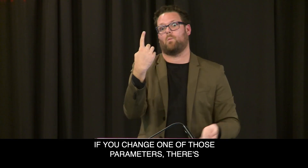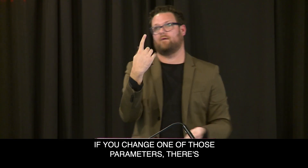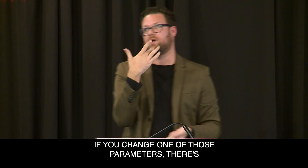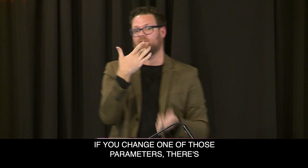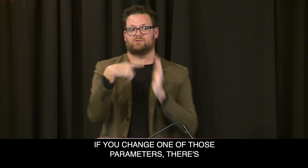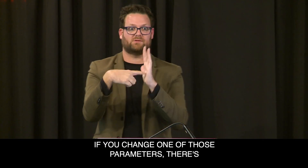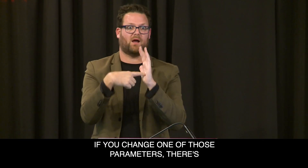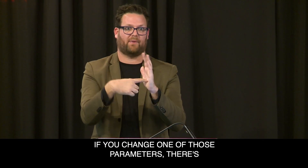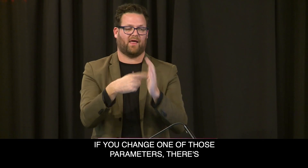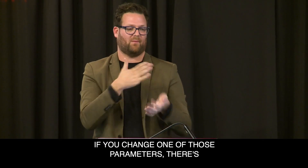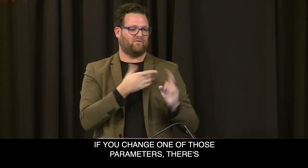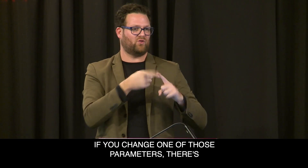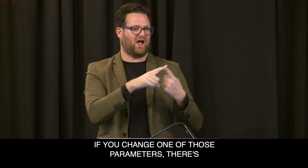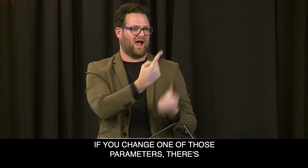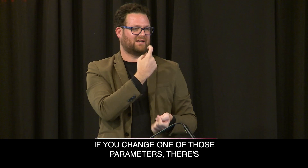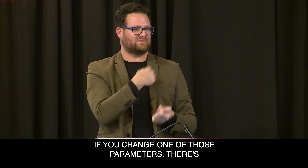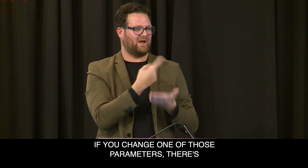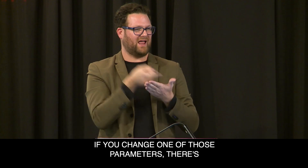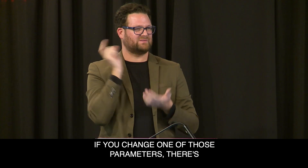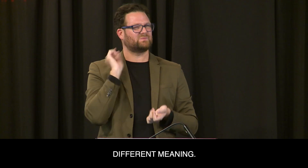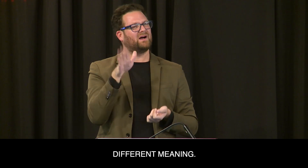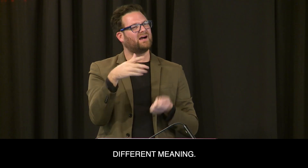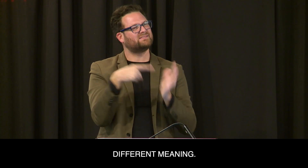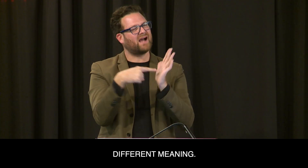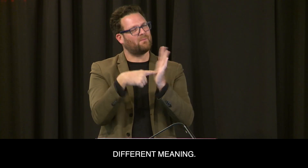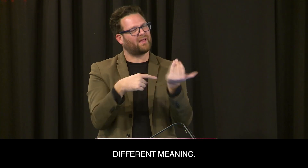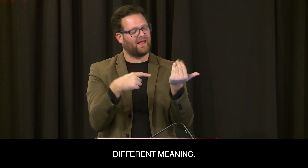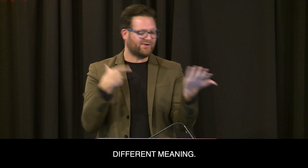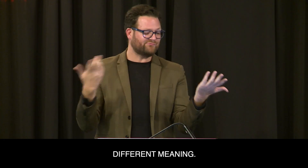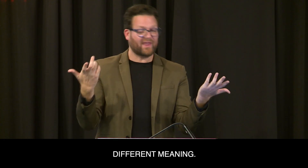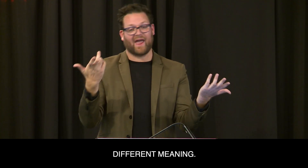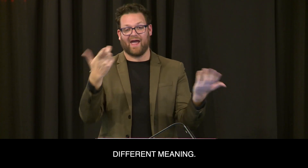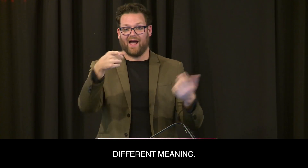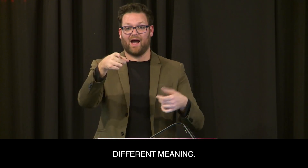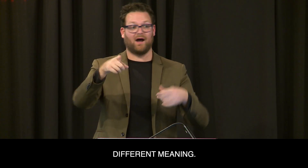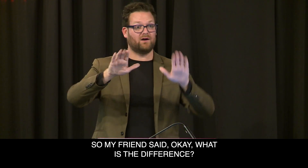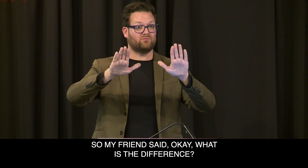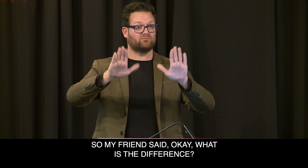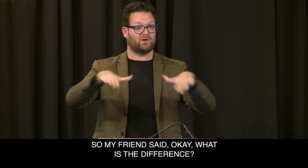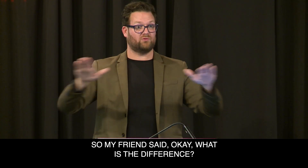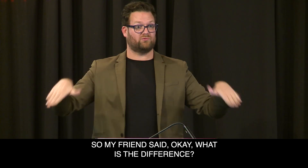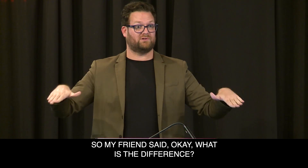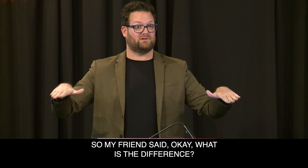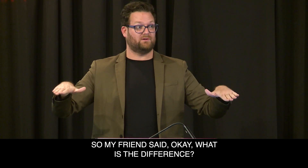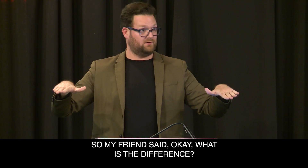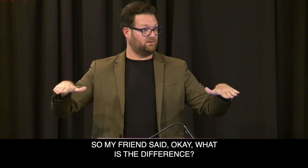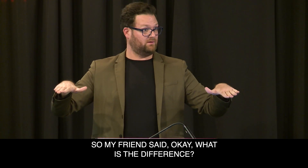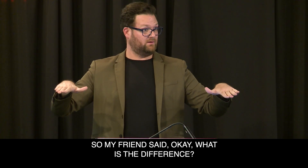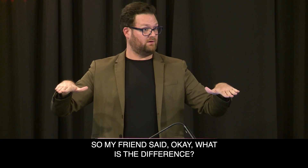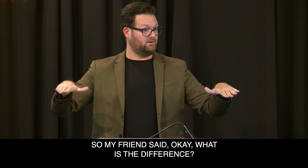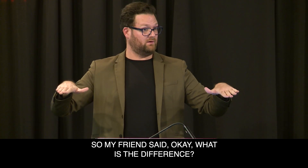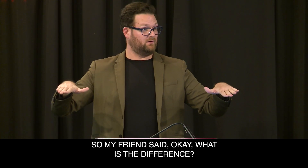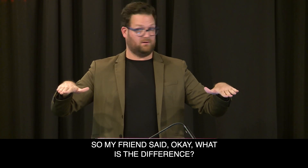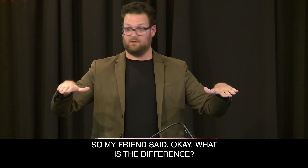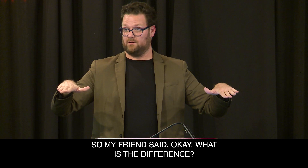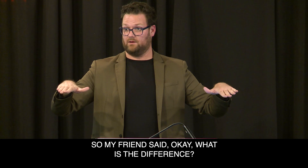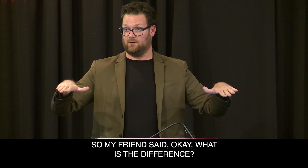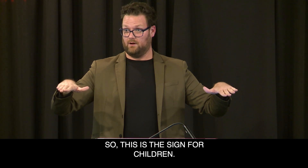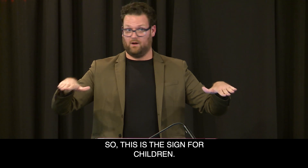If you change one of those parameters, there's different meaning. So one of my friends said, okay, what was the difference? So